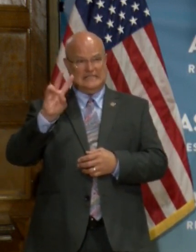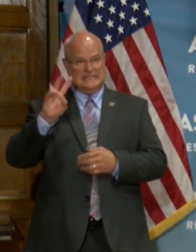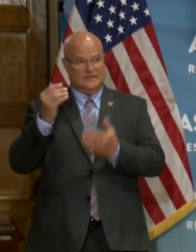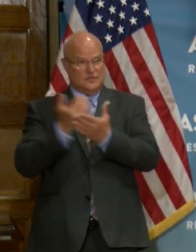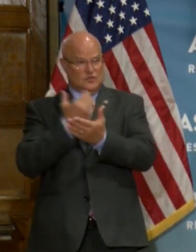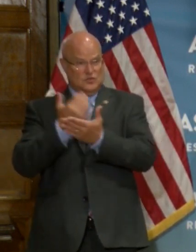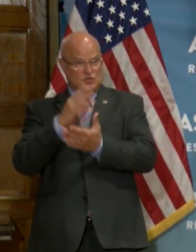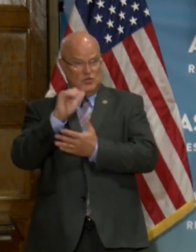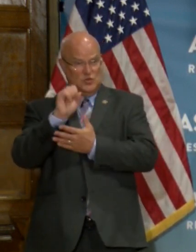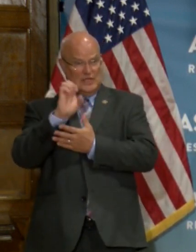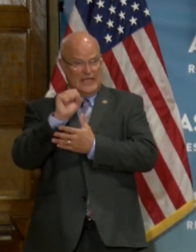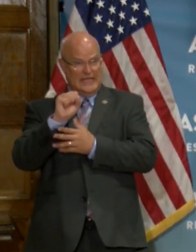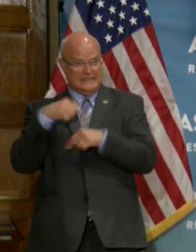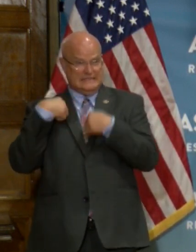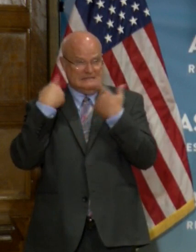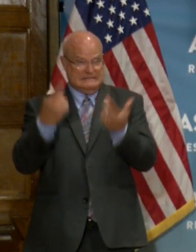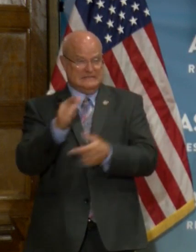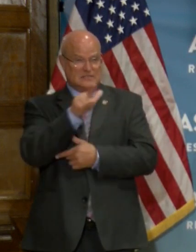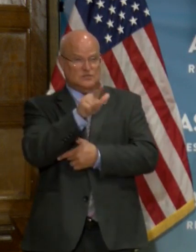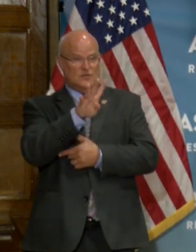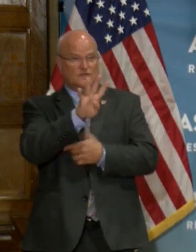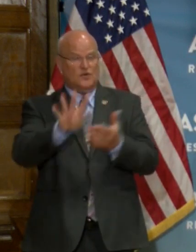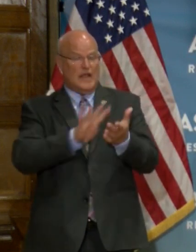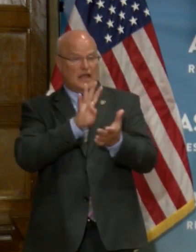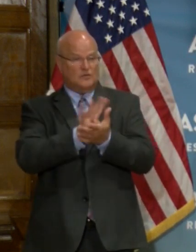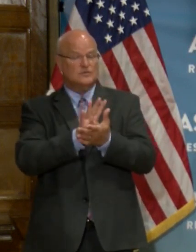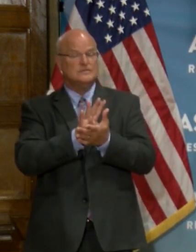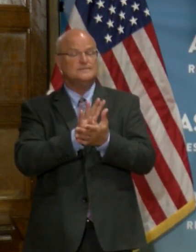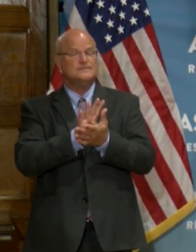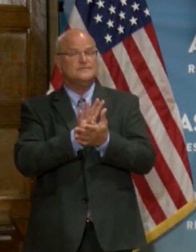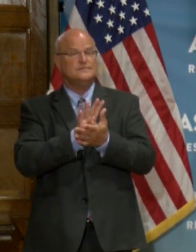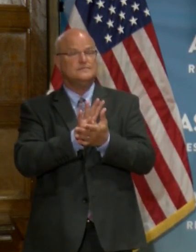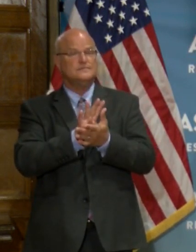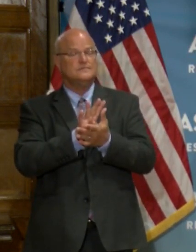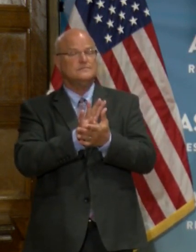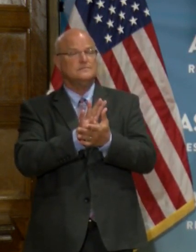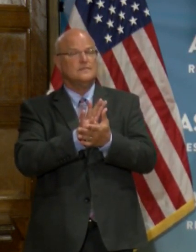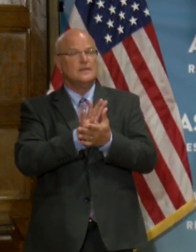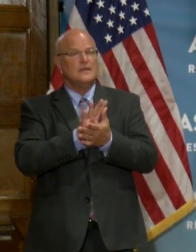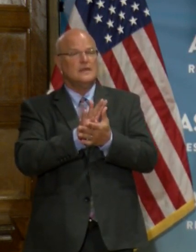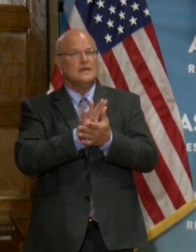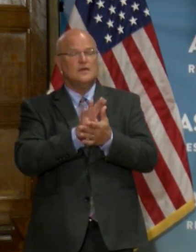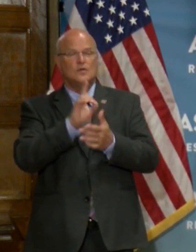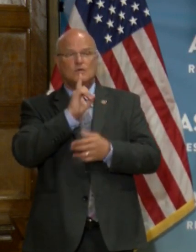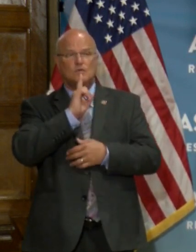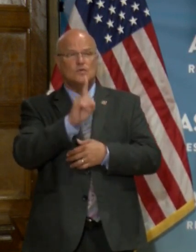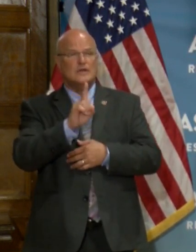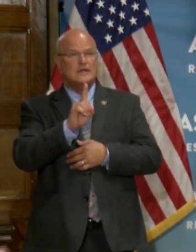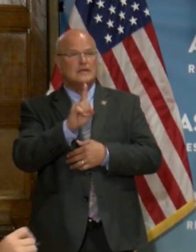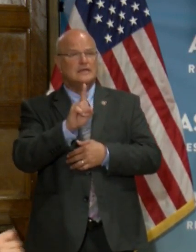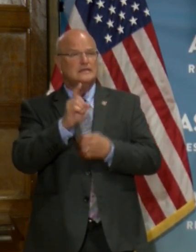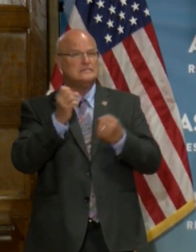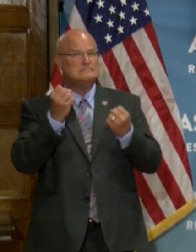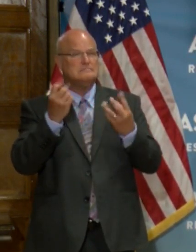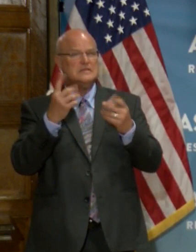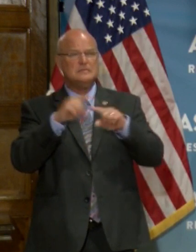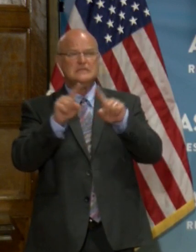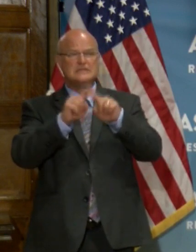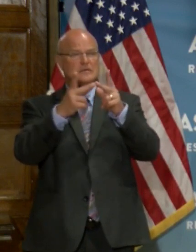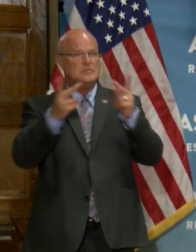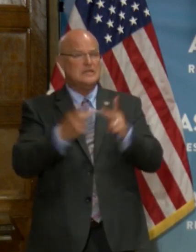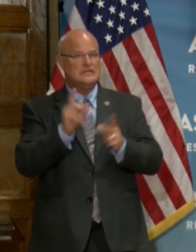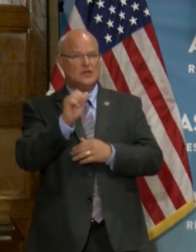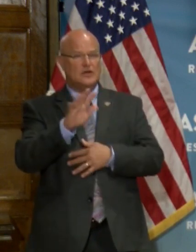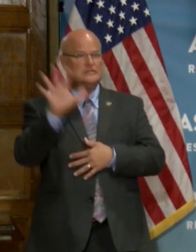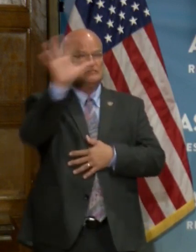that have occurred over the last 24 hours, they're spread really over a large part of Arkansas. We